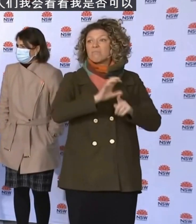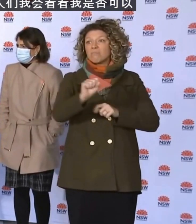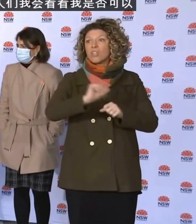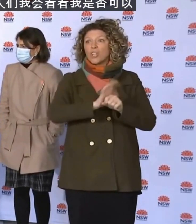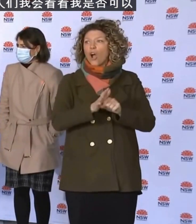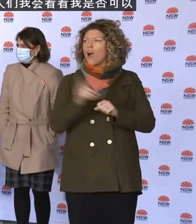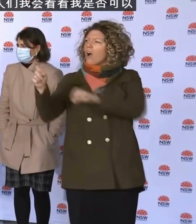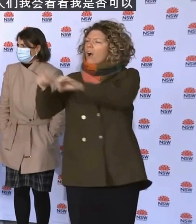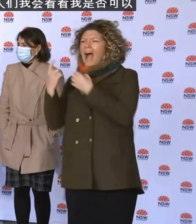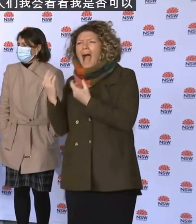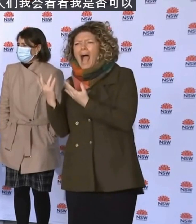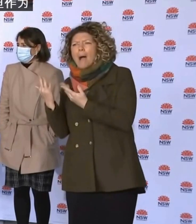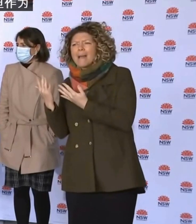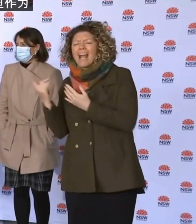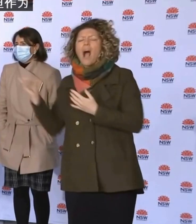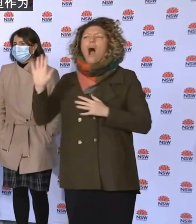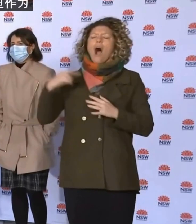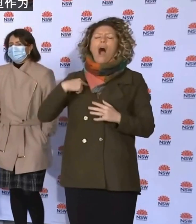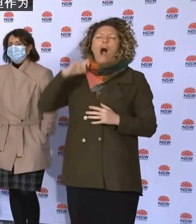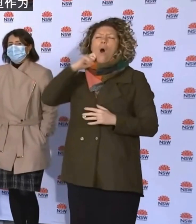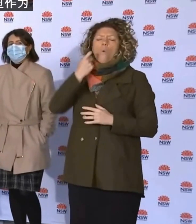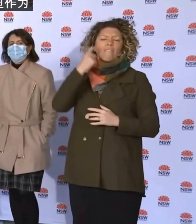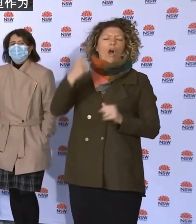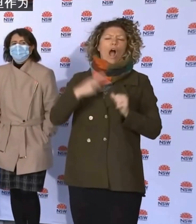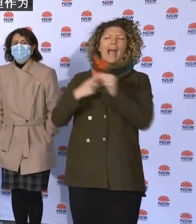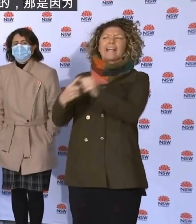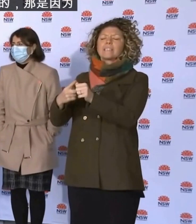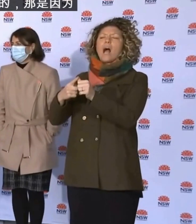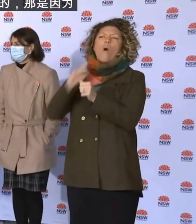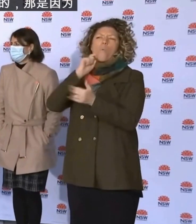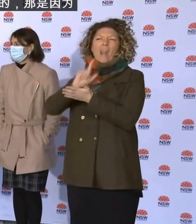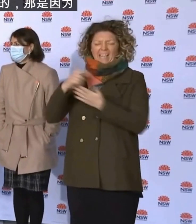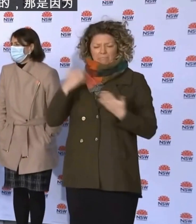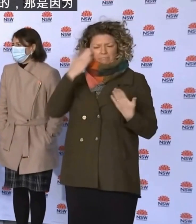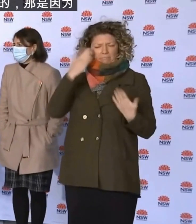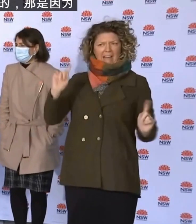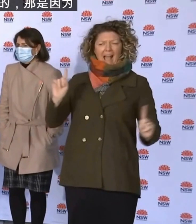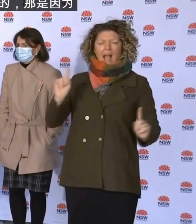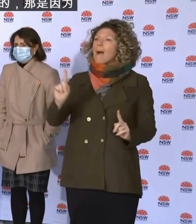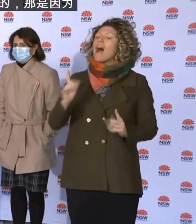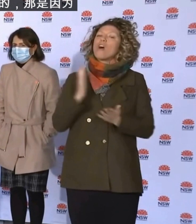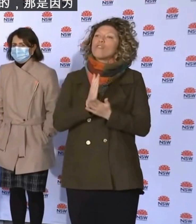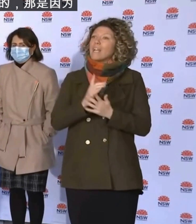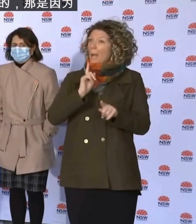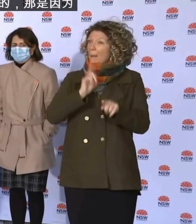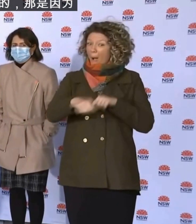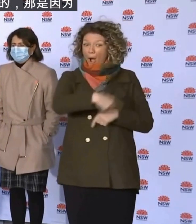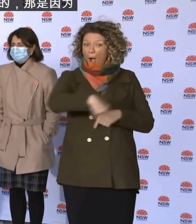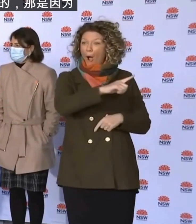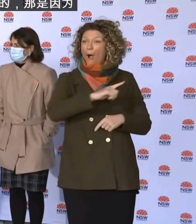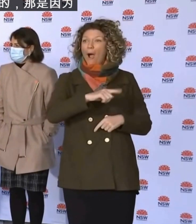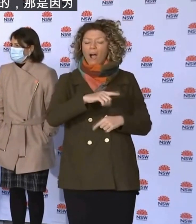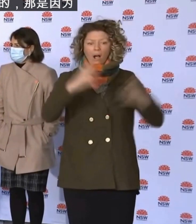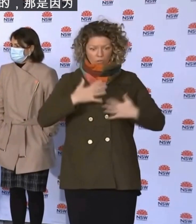people... I'll see if I can find that and give you an example. But as an example, people are really surprised that